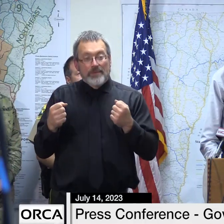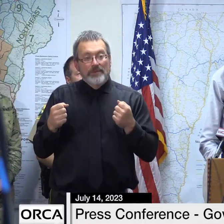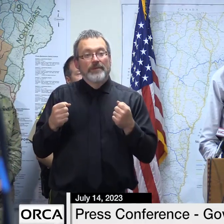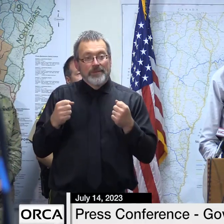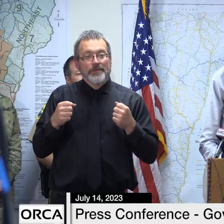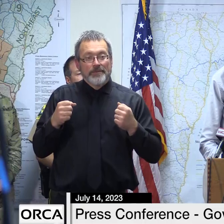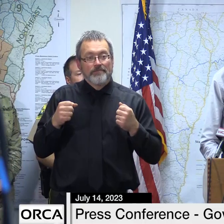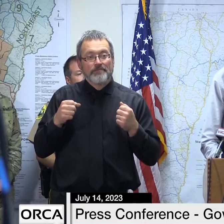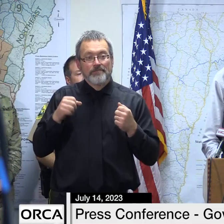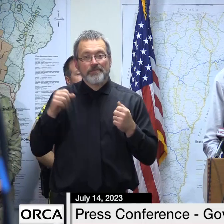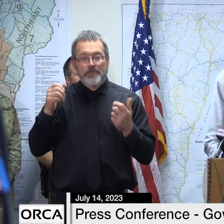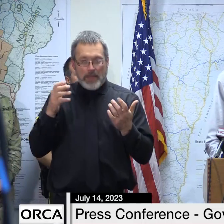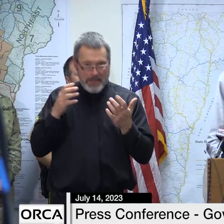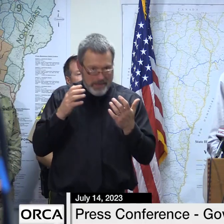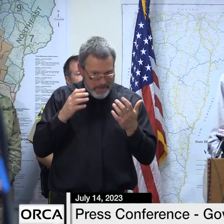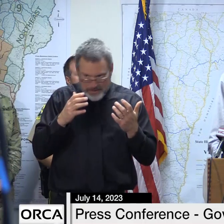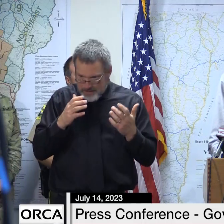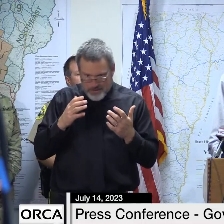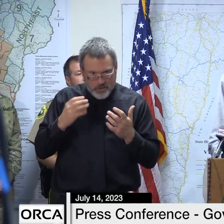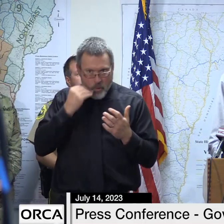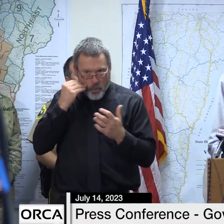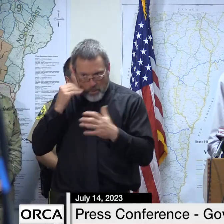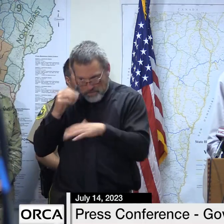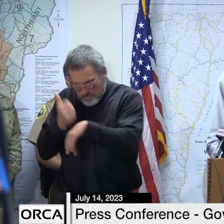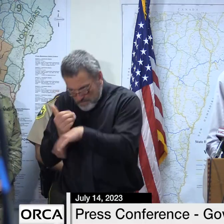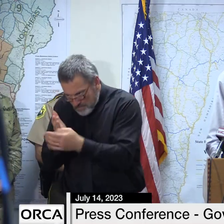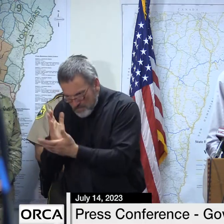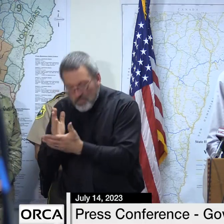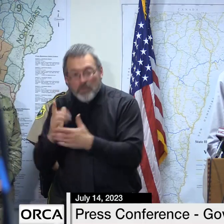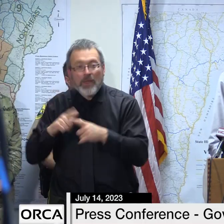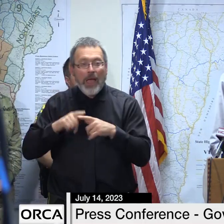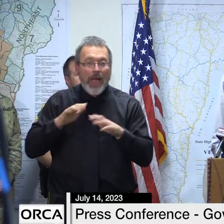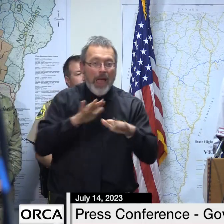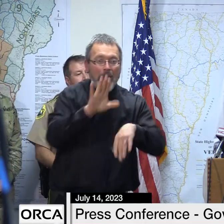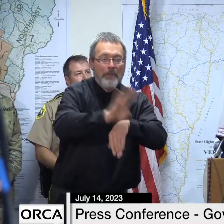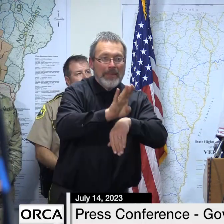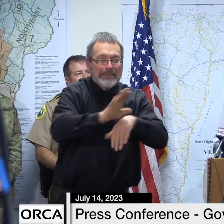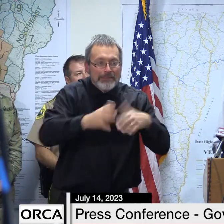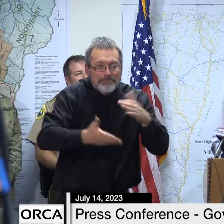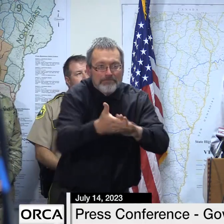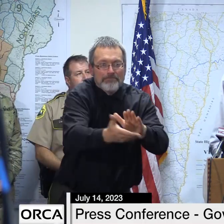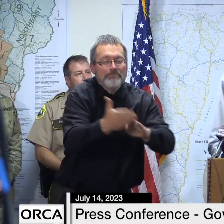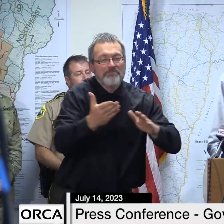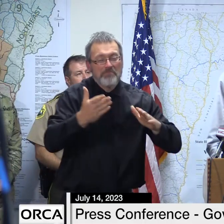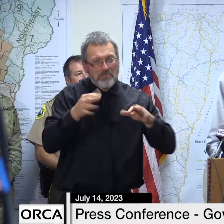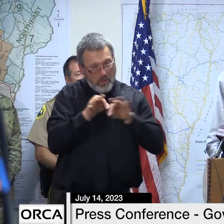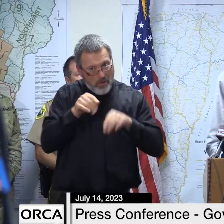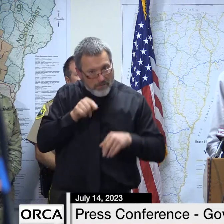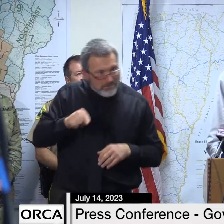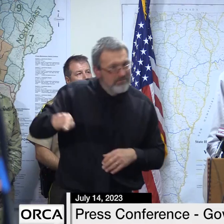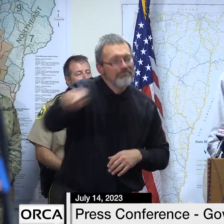to share some guidance for staying as safe and healthy as possible. Let's start with drinking water.